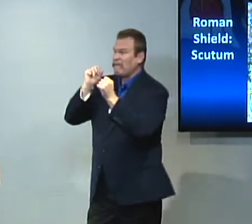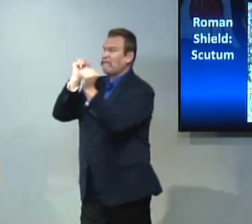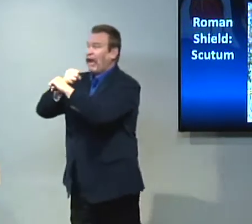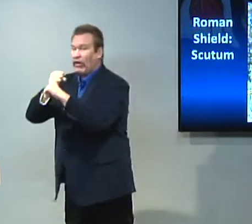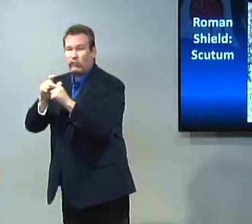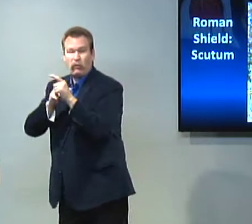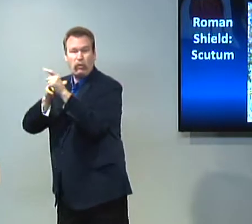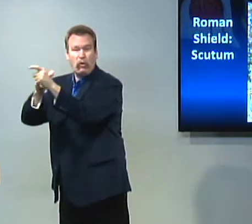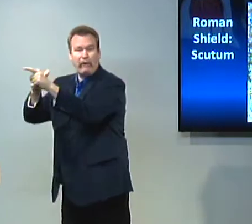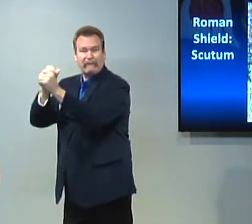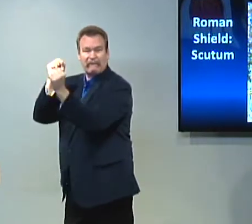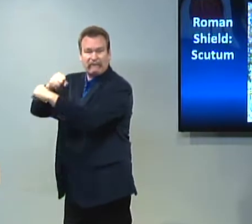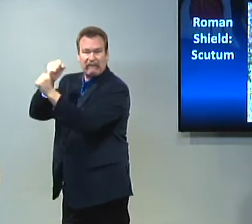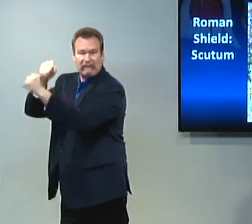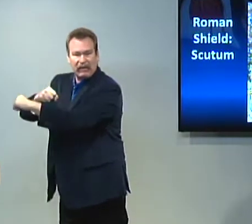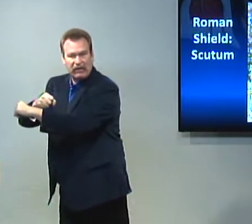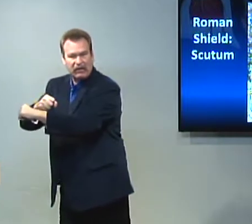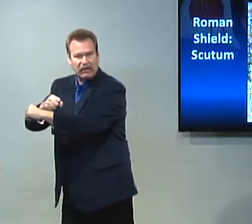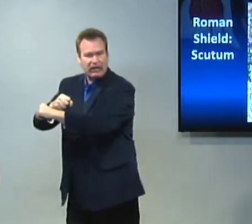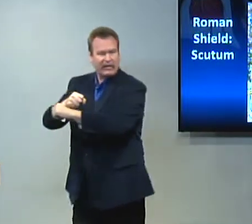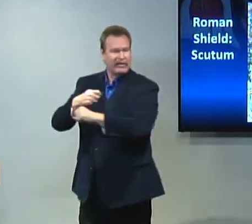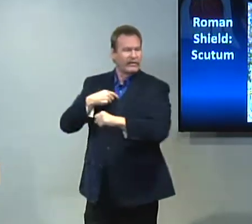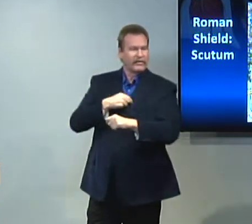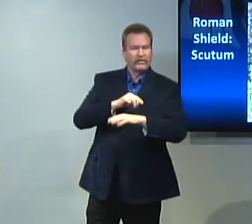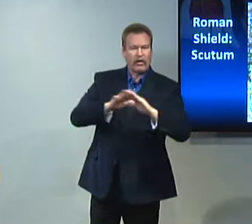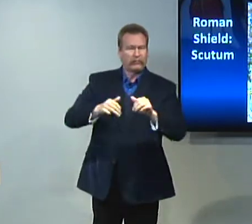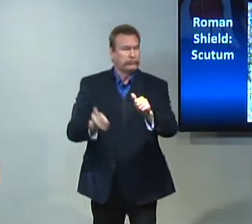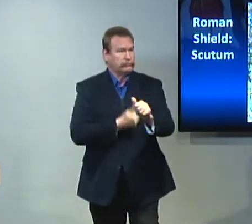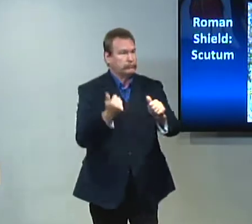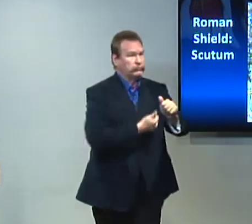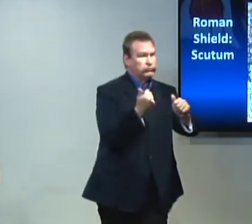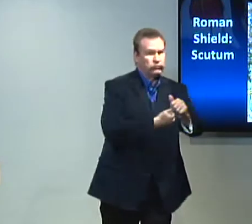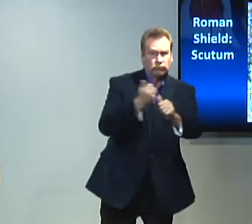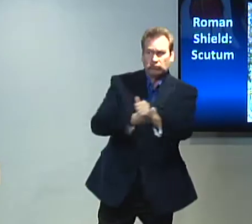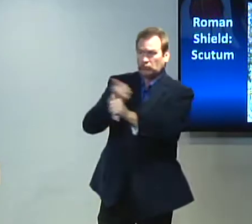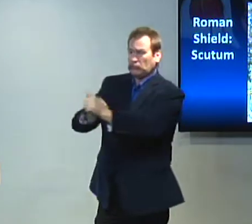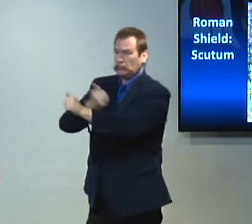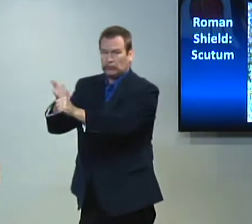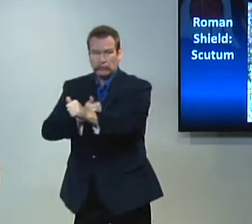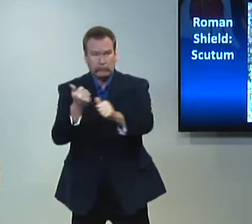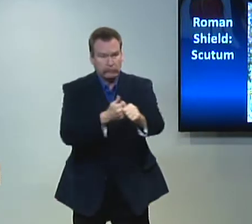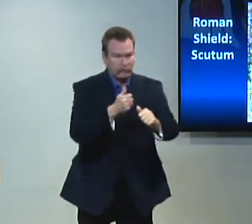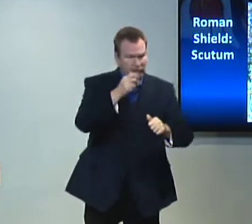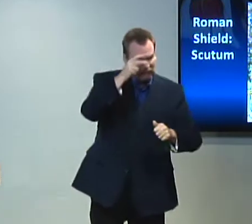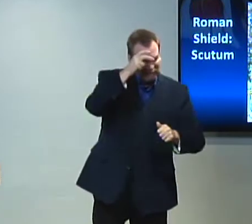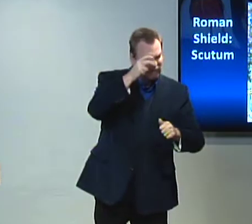firm. Don't just run and fight them. He says stand firm. Don't chase the devil around, as it were.